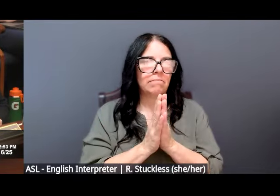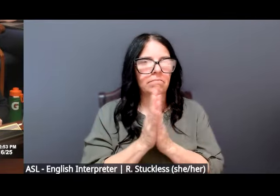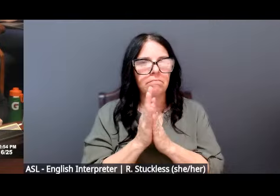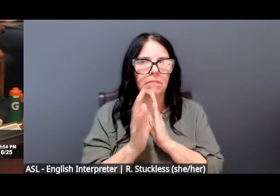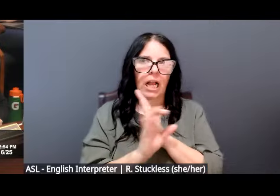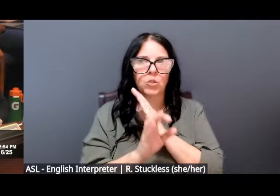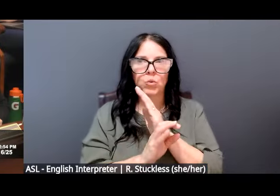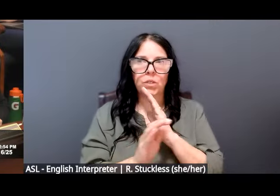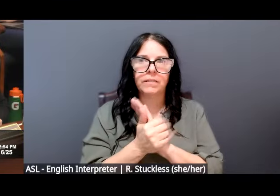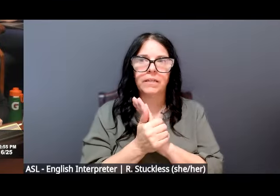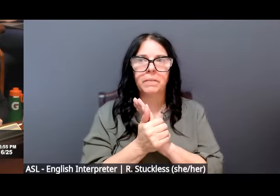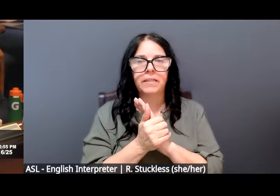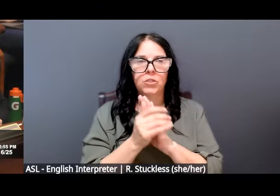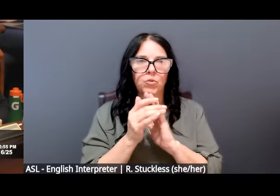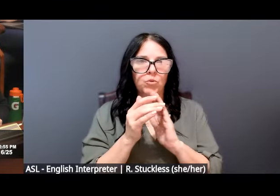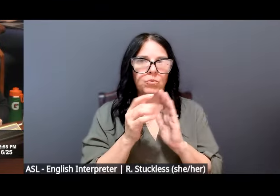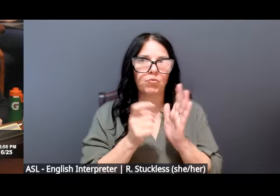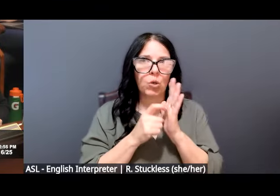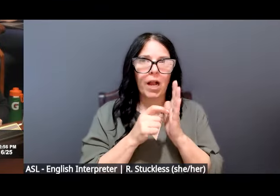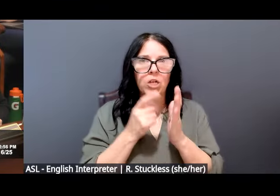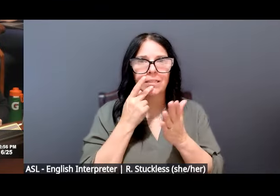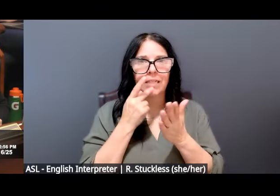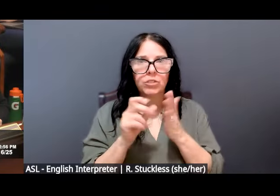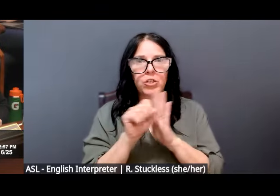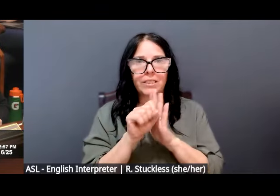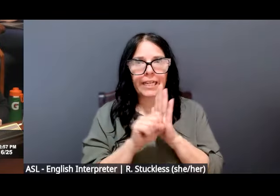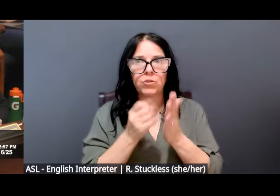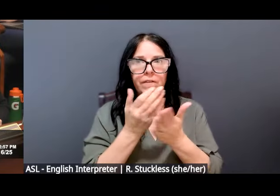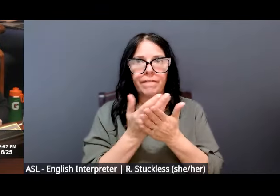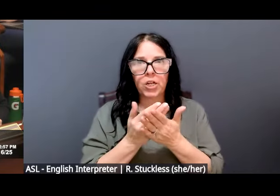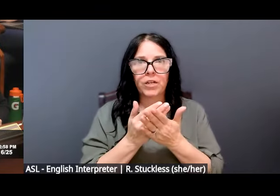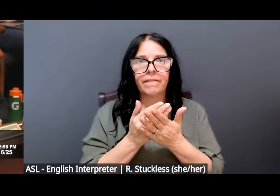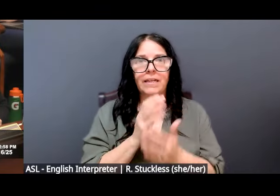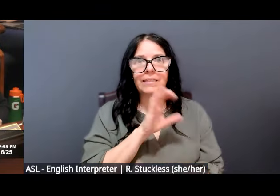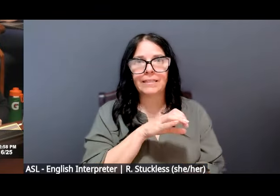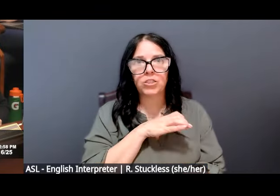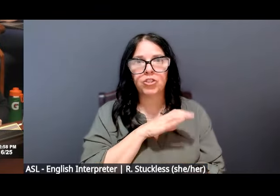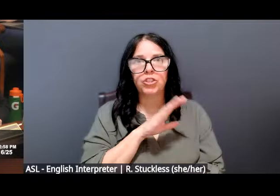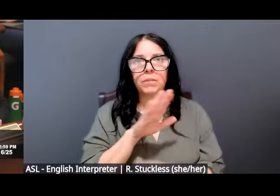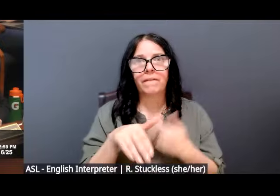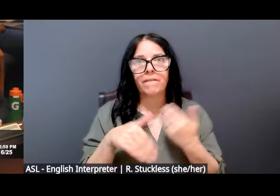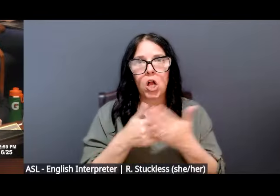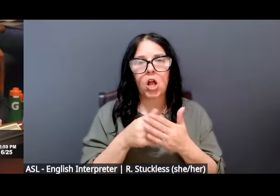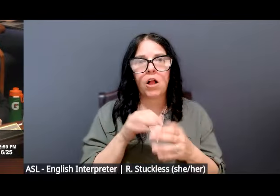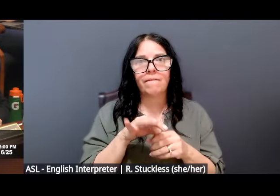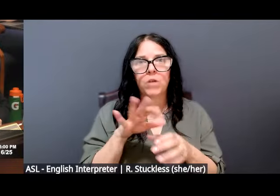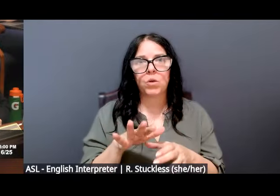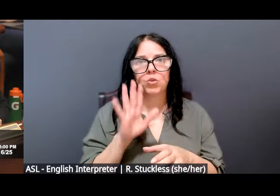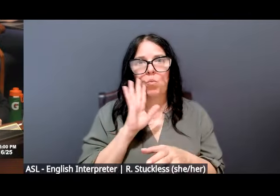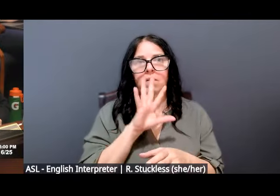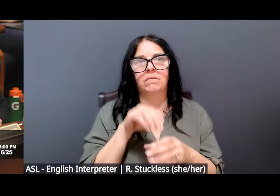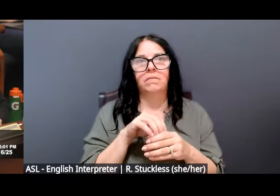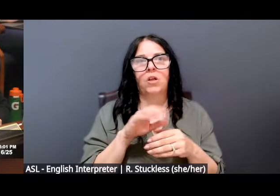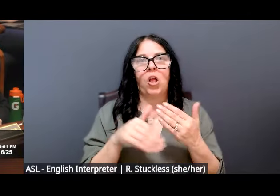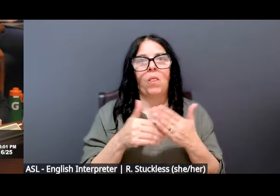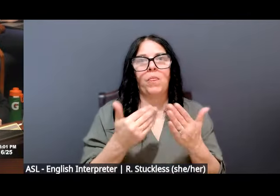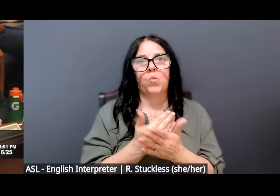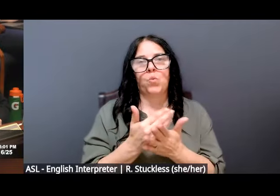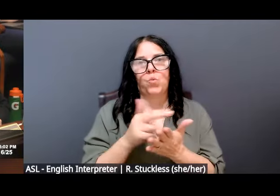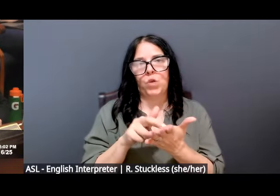State to verify citizenship of all voters. It would cover both the new registrants and the